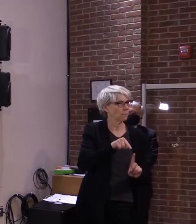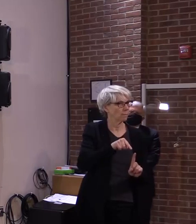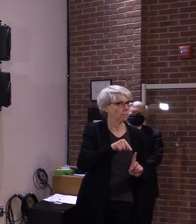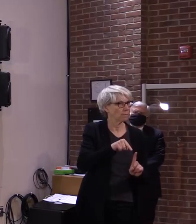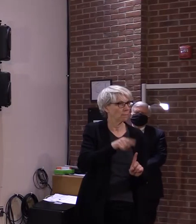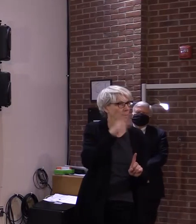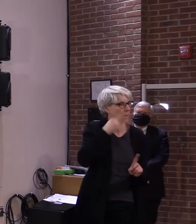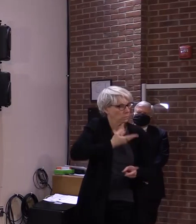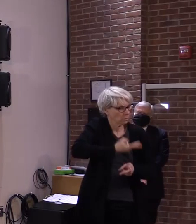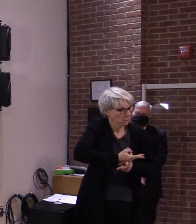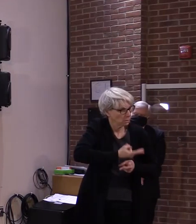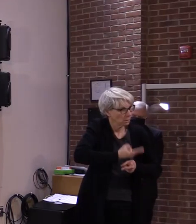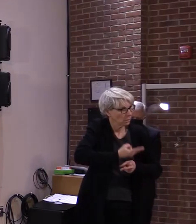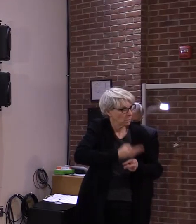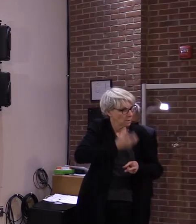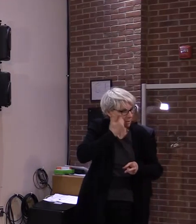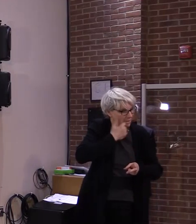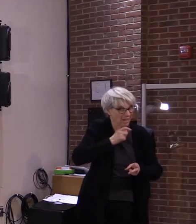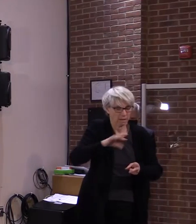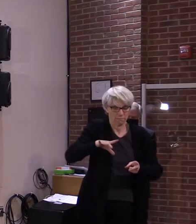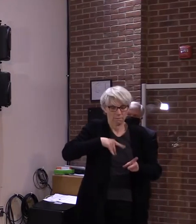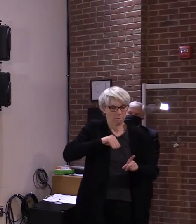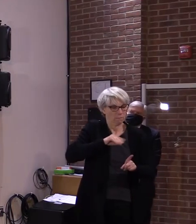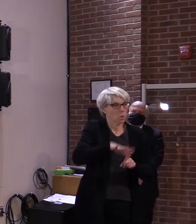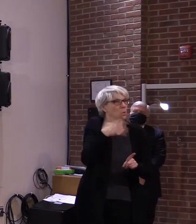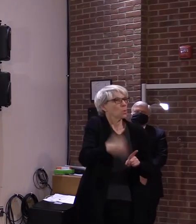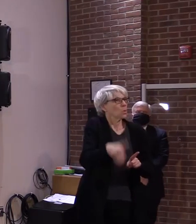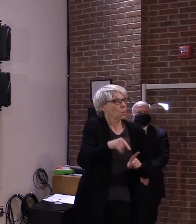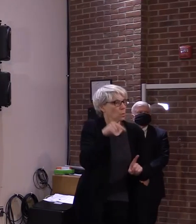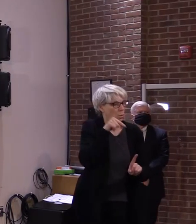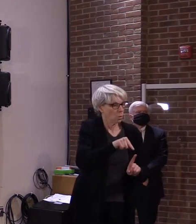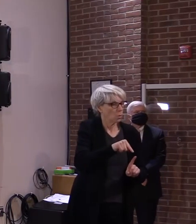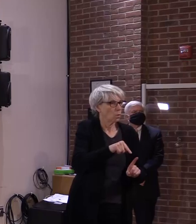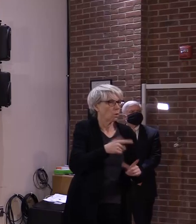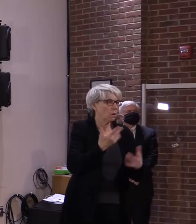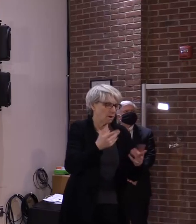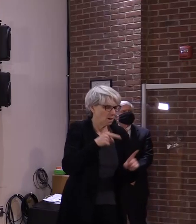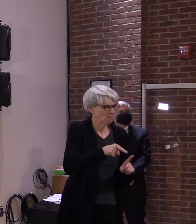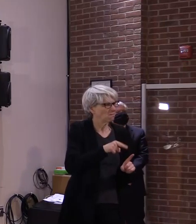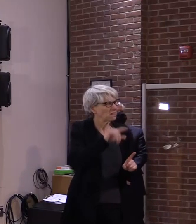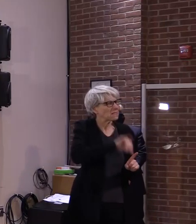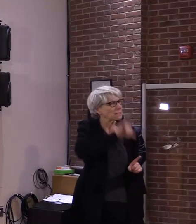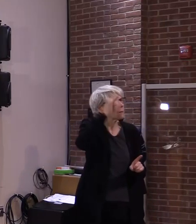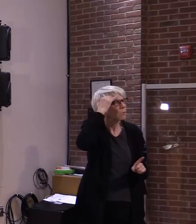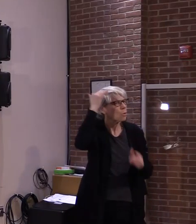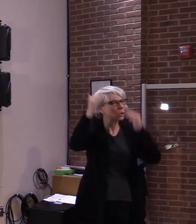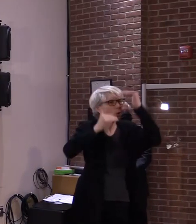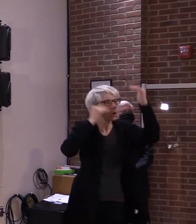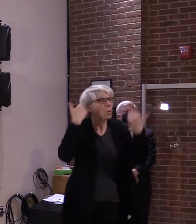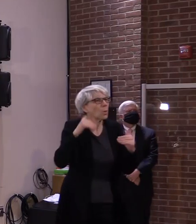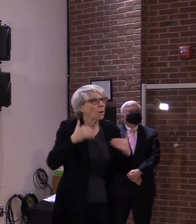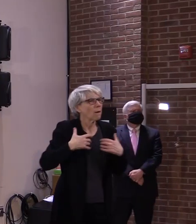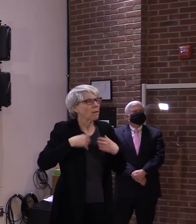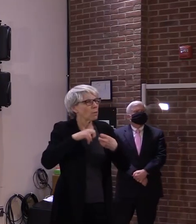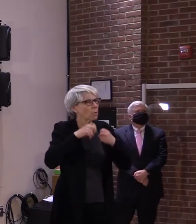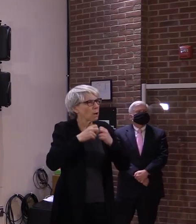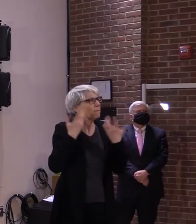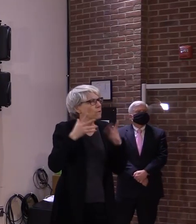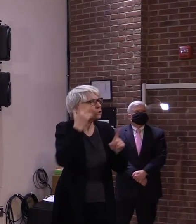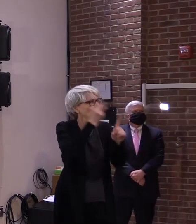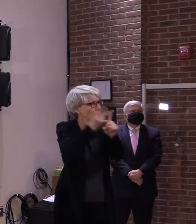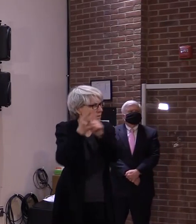needs, and who would be on our high-risk disease list due to their immunocompromised, medically